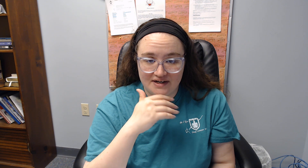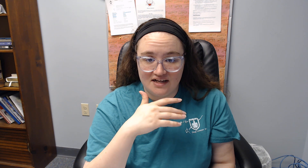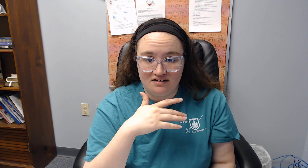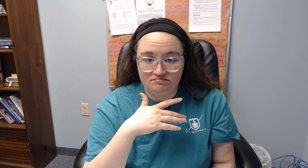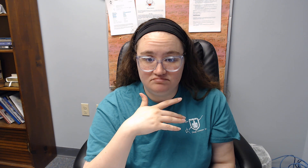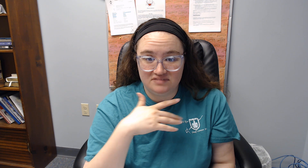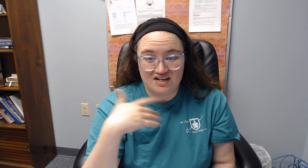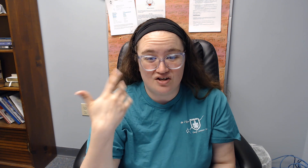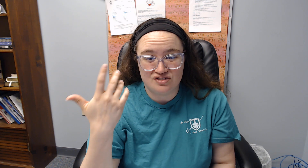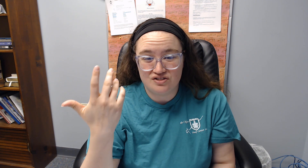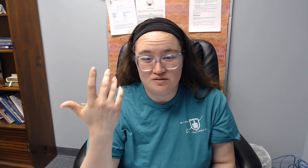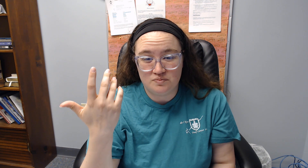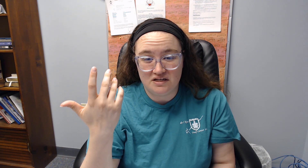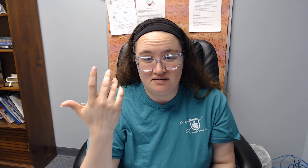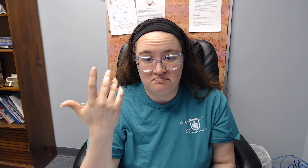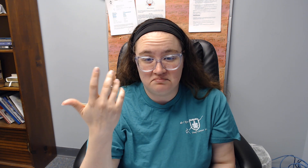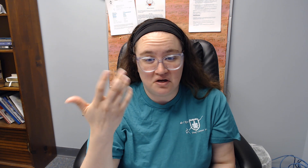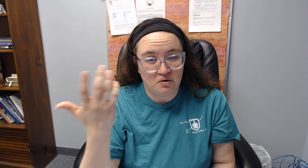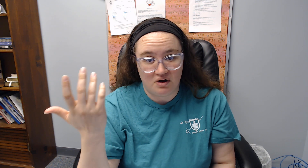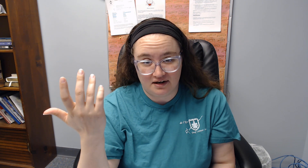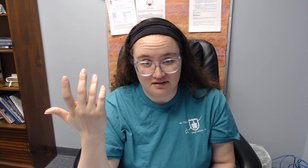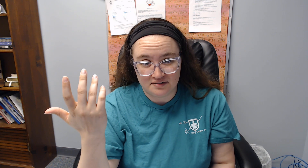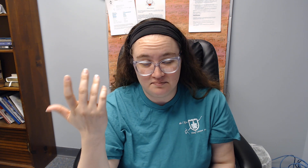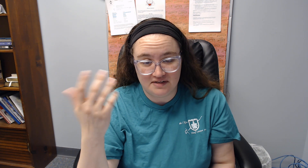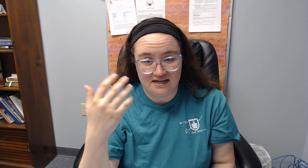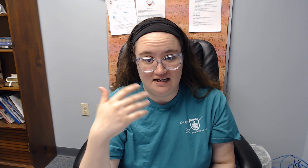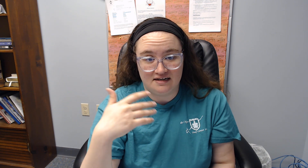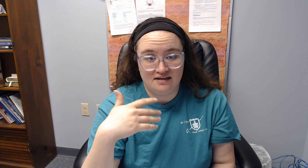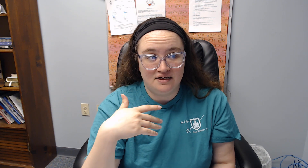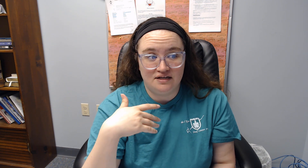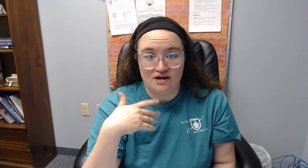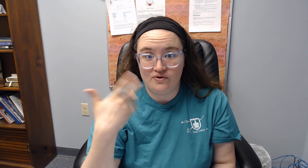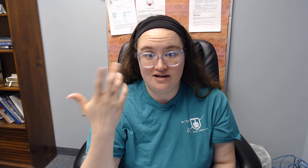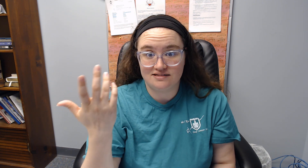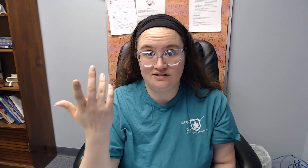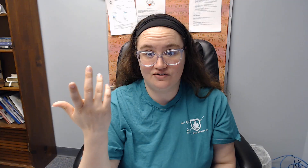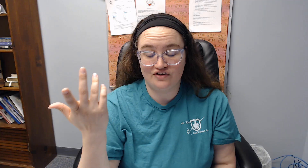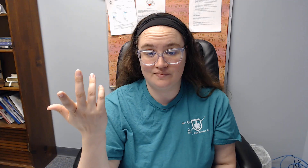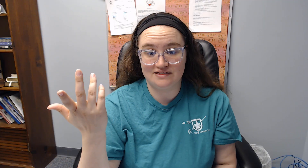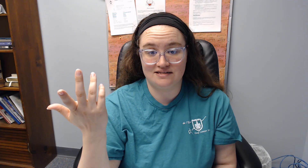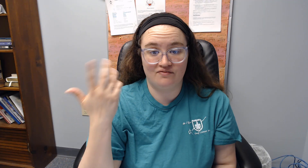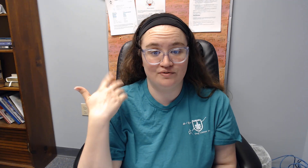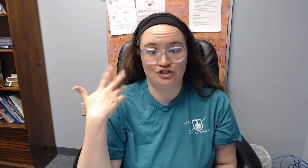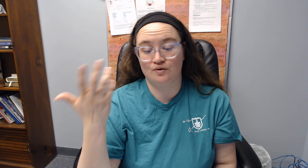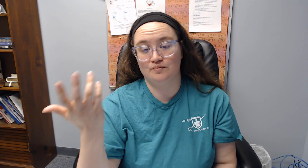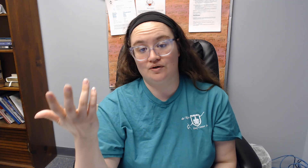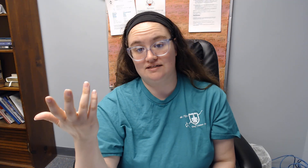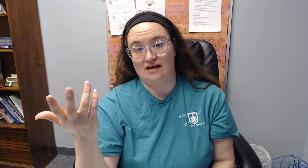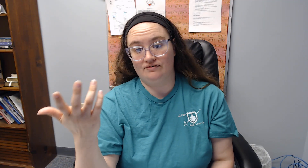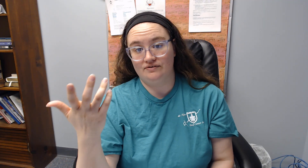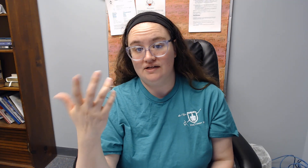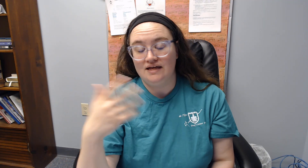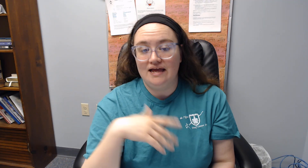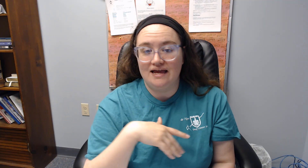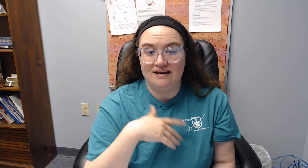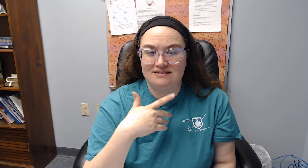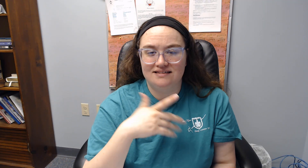But it could also just be acquired, meaning no one else in your family is deaf, but you were born deaf. And it's like